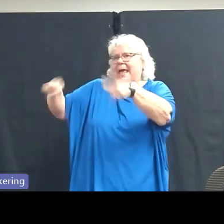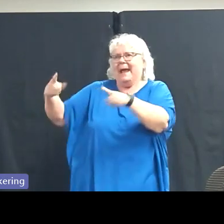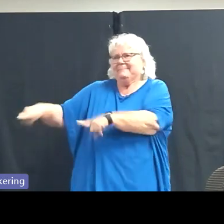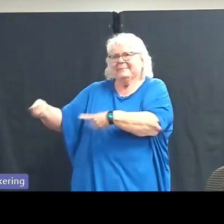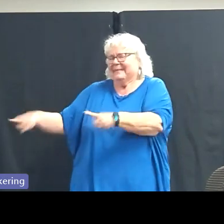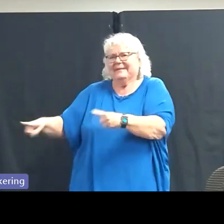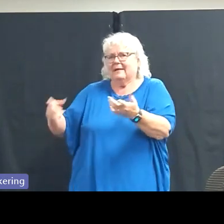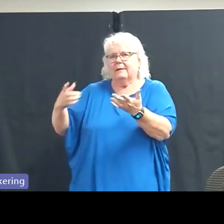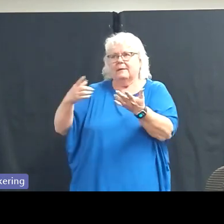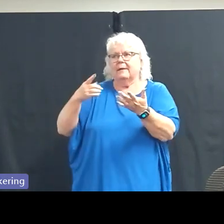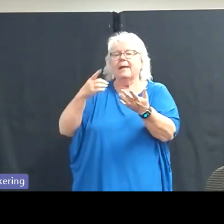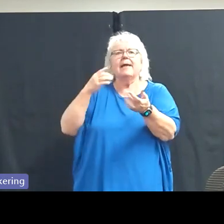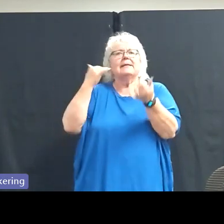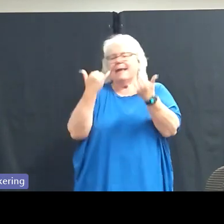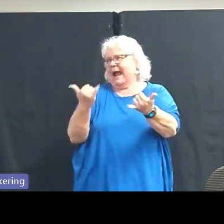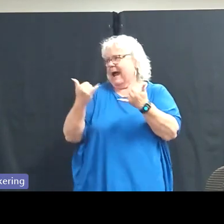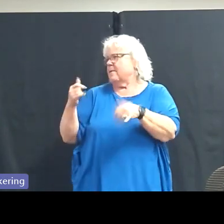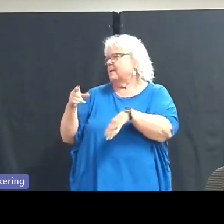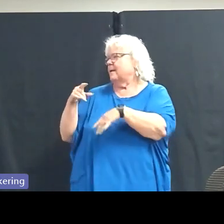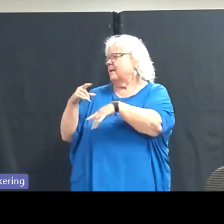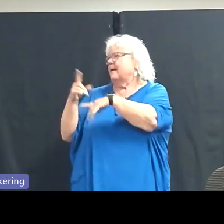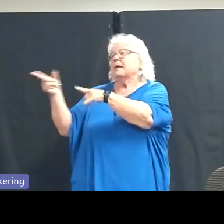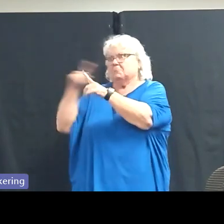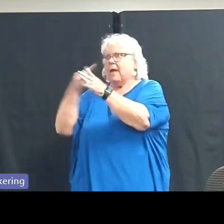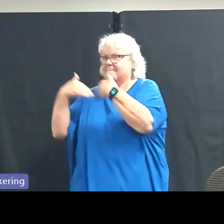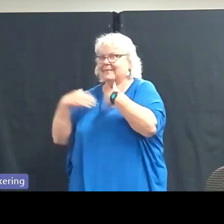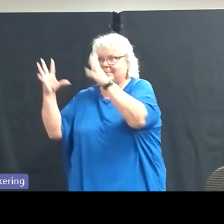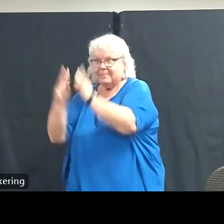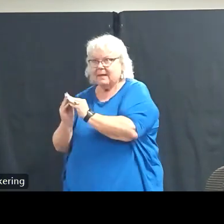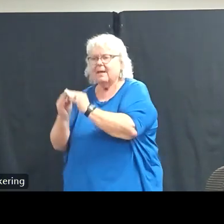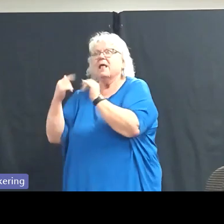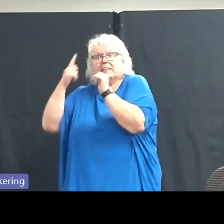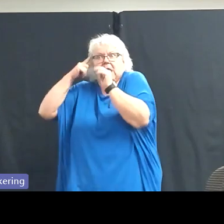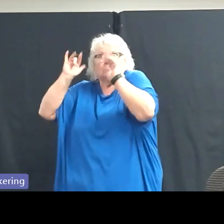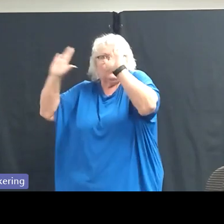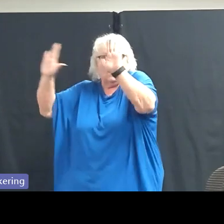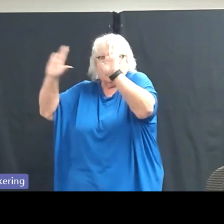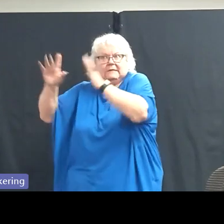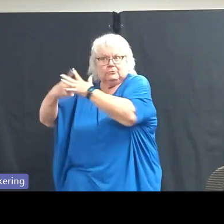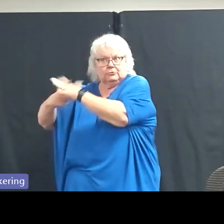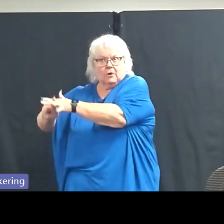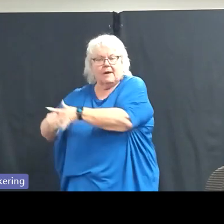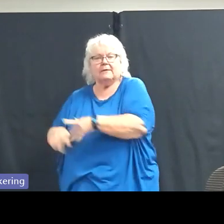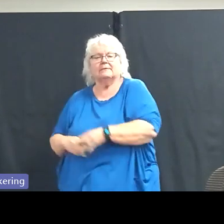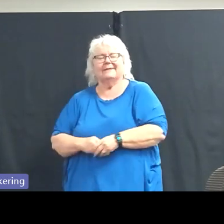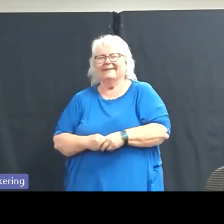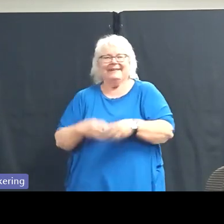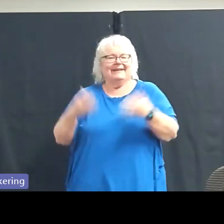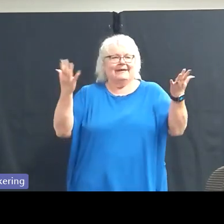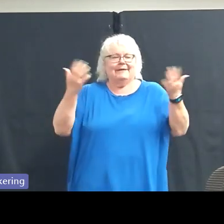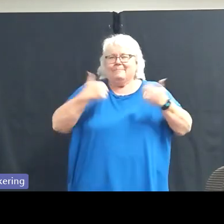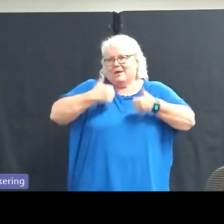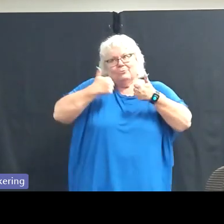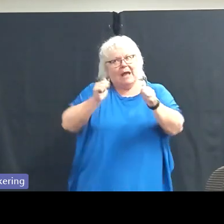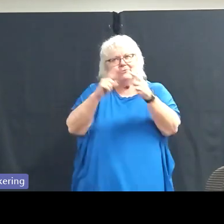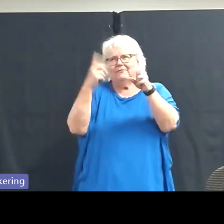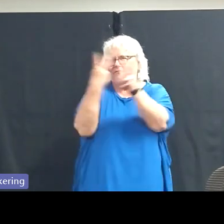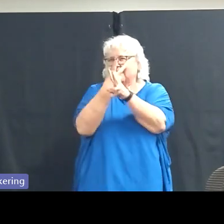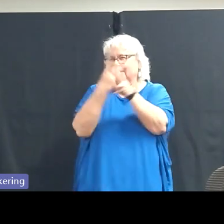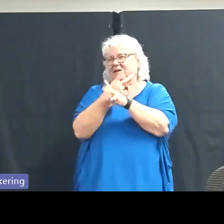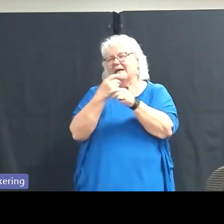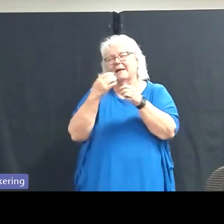how wise we are being with our resources that were allotted. And again, I'm so